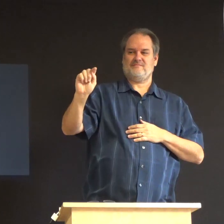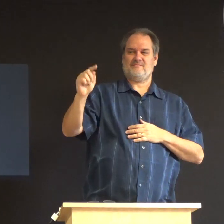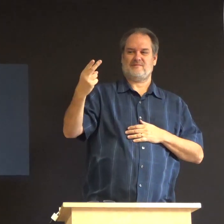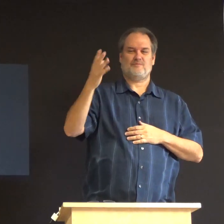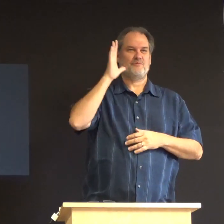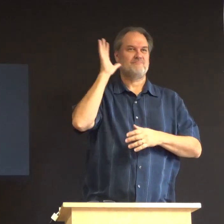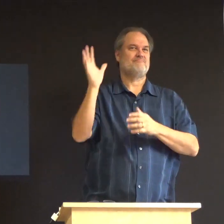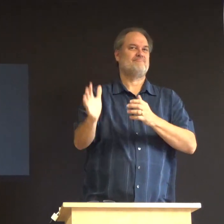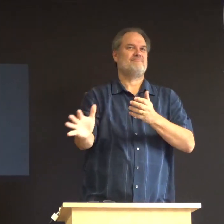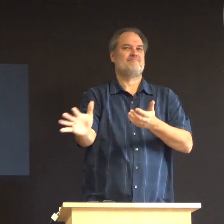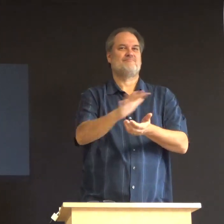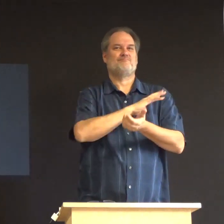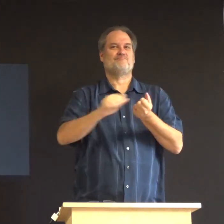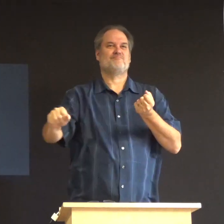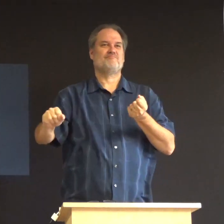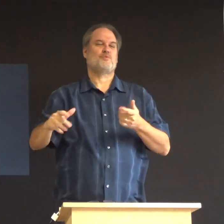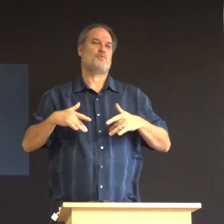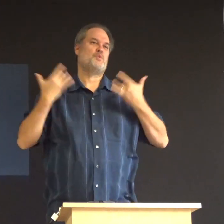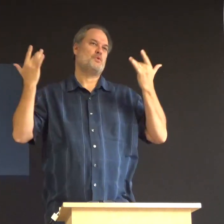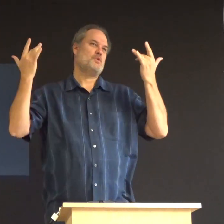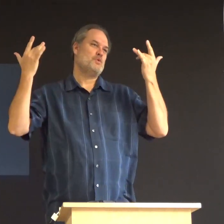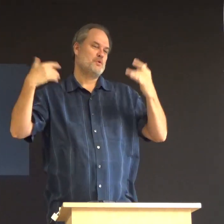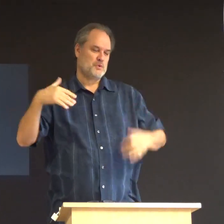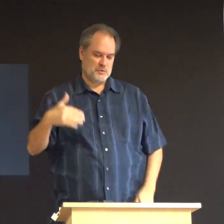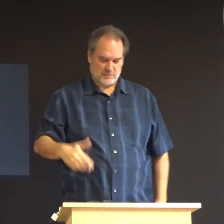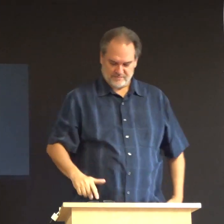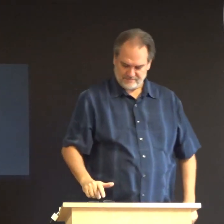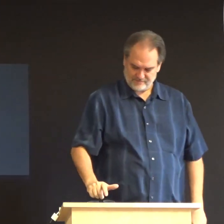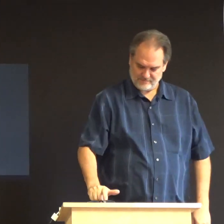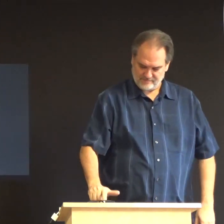joy because death has been destroyed.